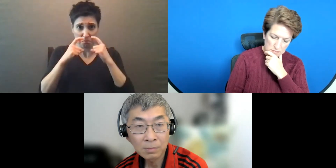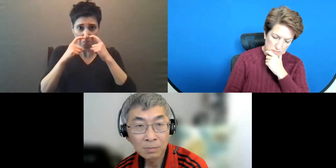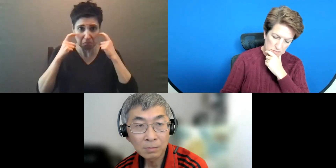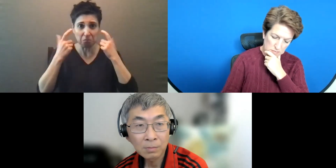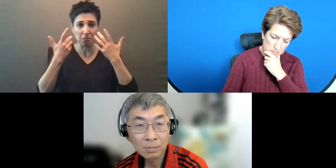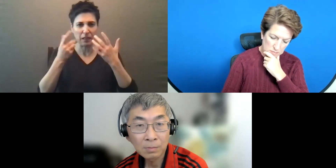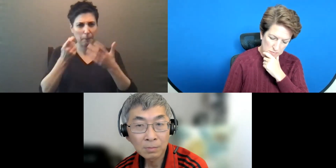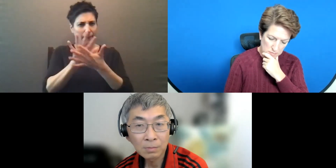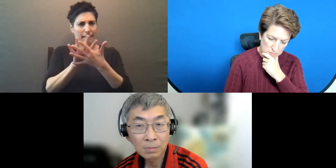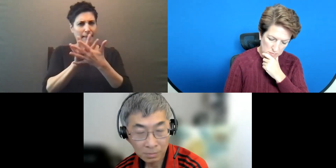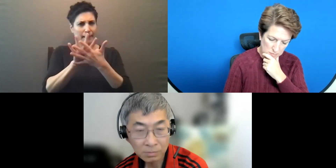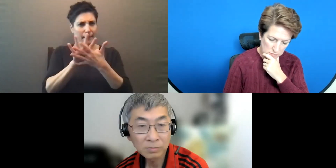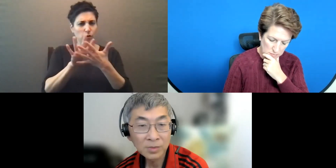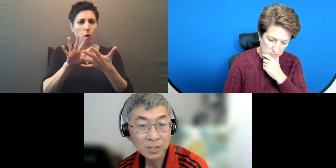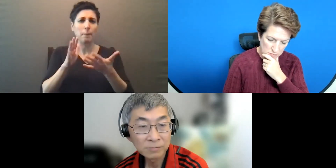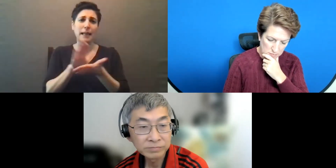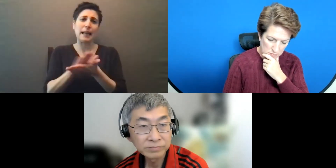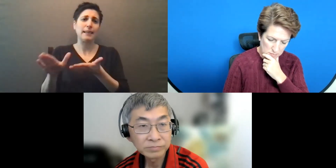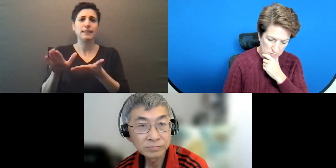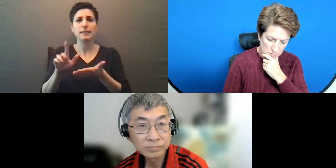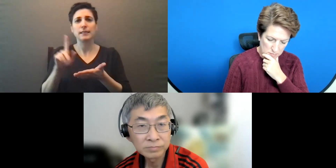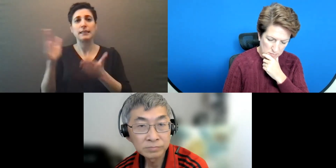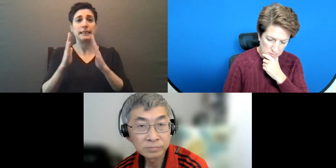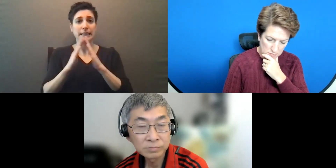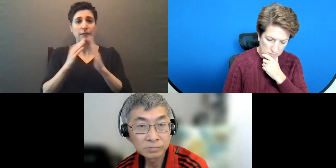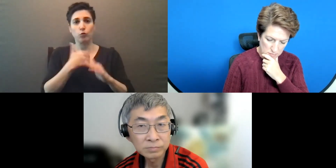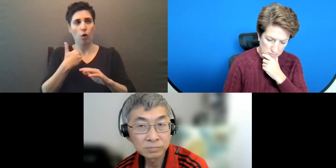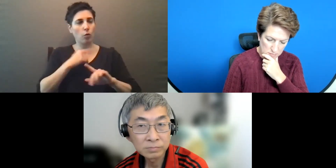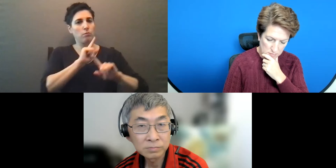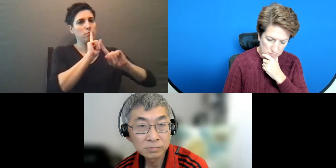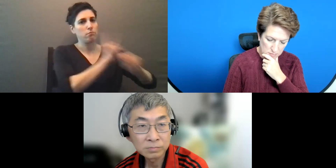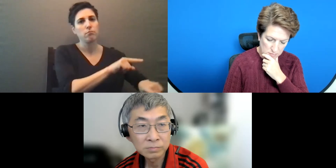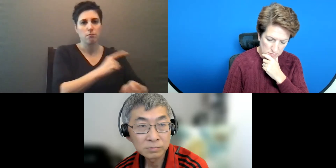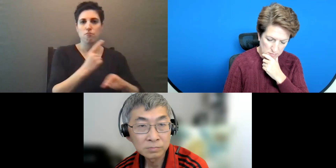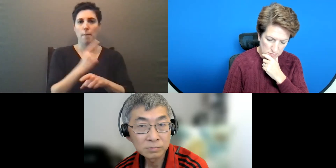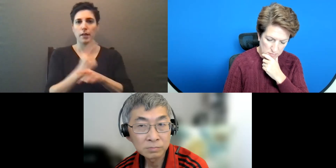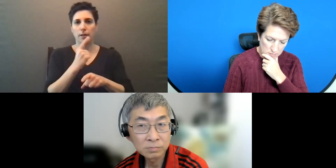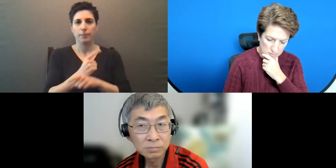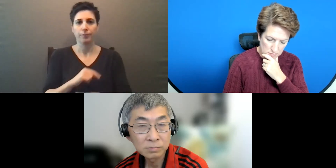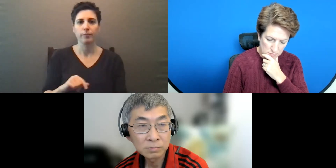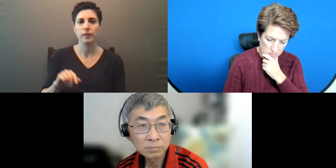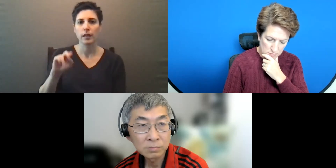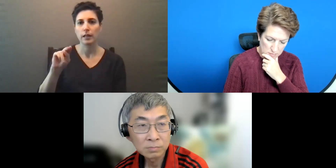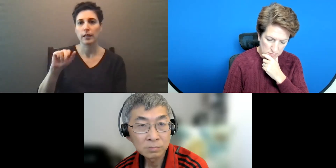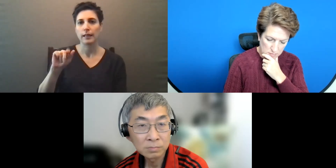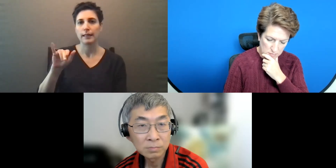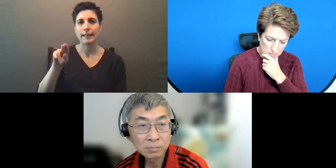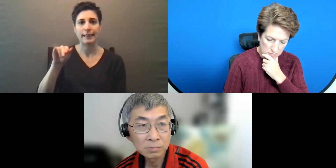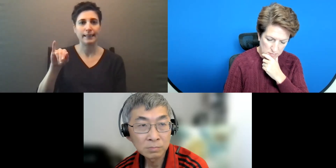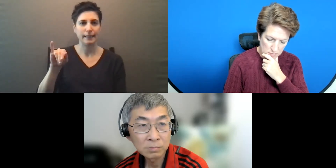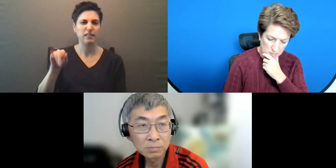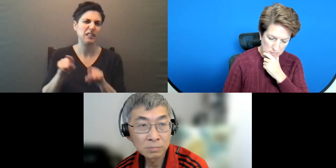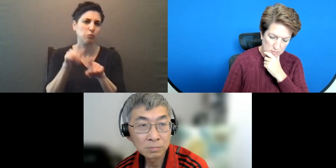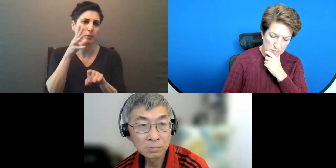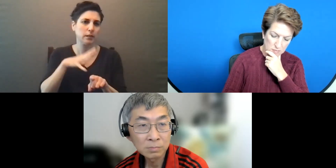Nagin, for your question. Yeah, sure. It's this question, it is really in my mind, and I see that it's very